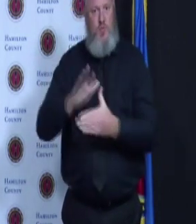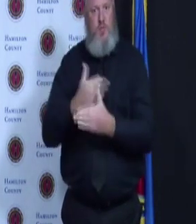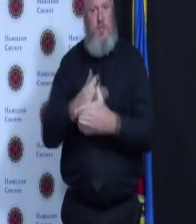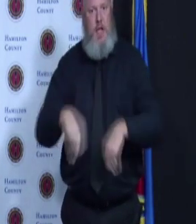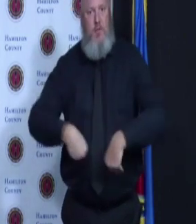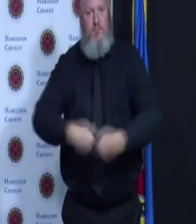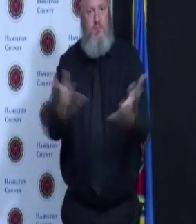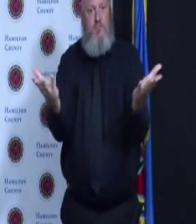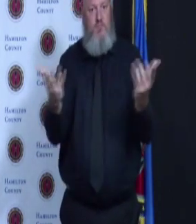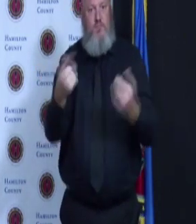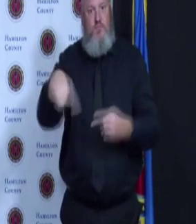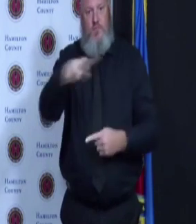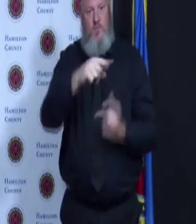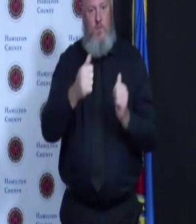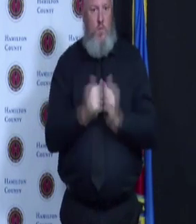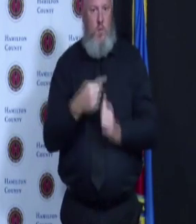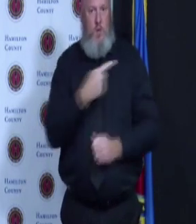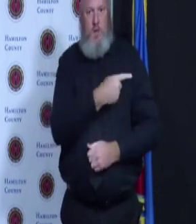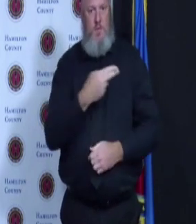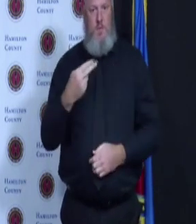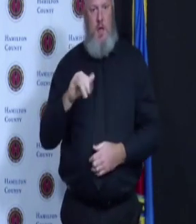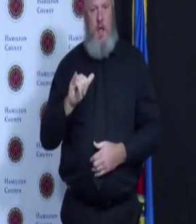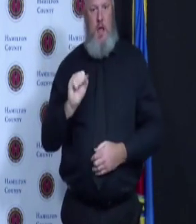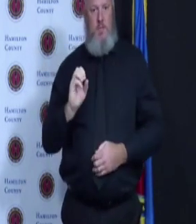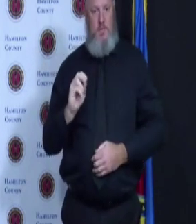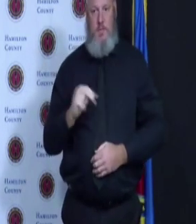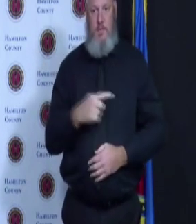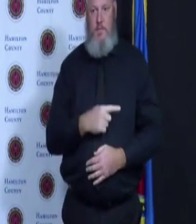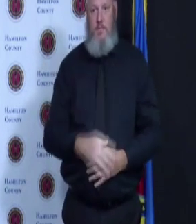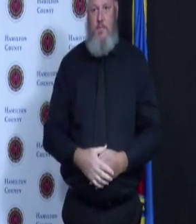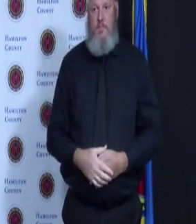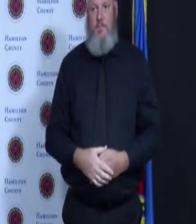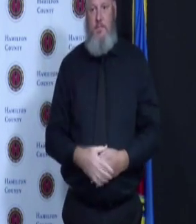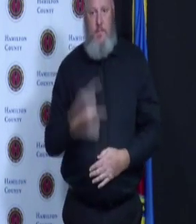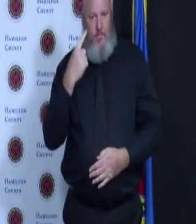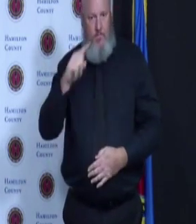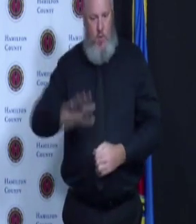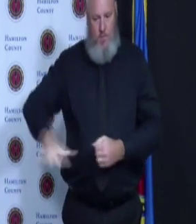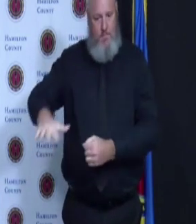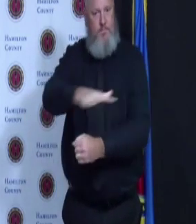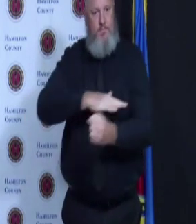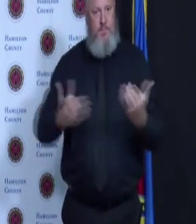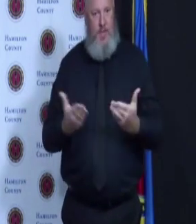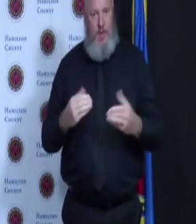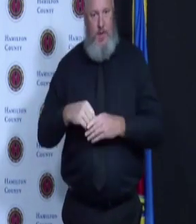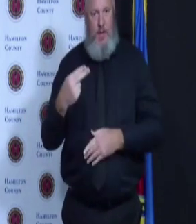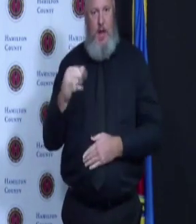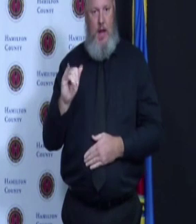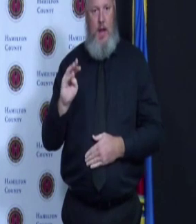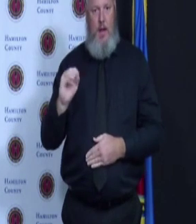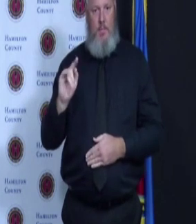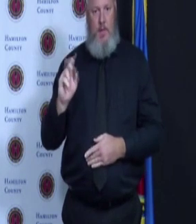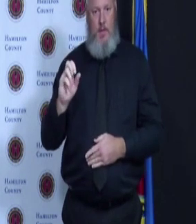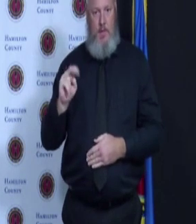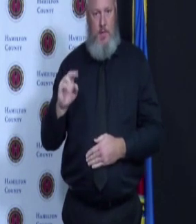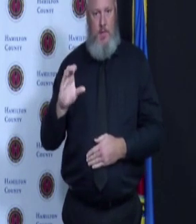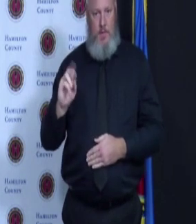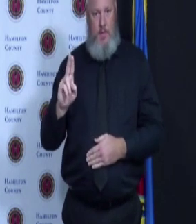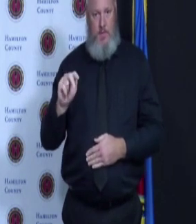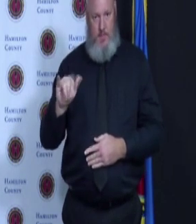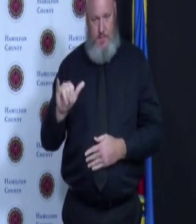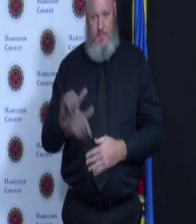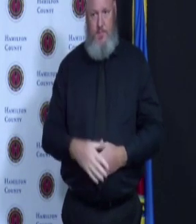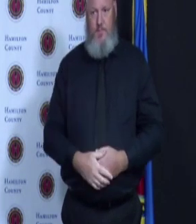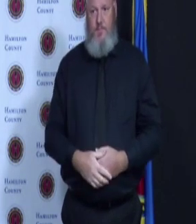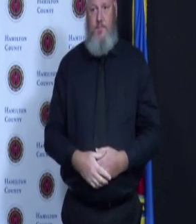to respond to the crisis. Couple of examples. At JFS, with more workers than ever working